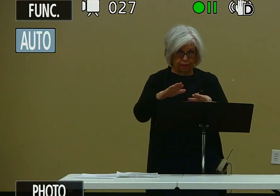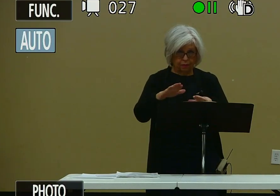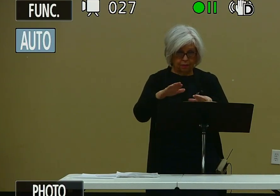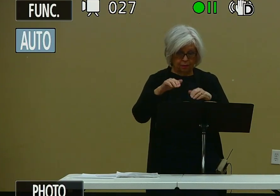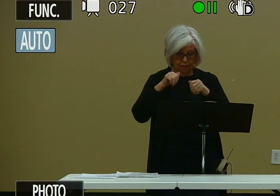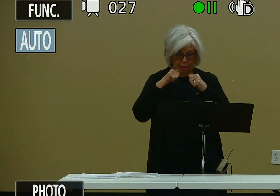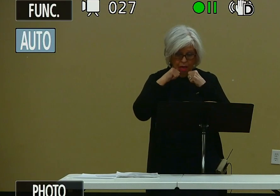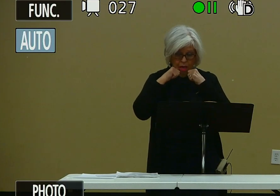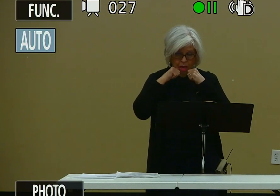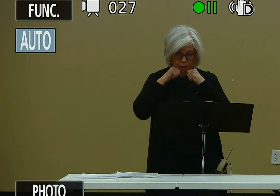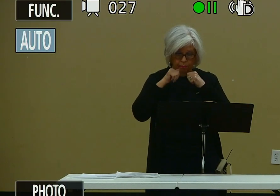Bless.